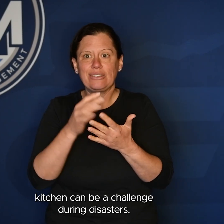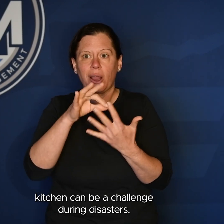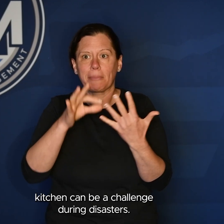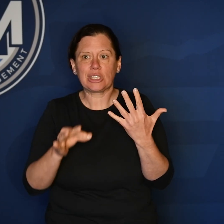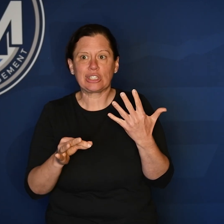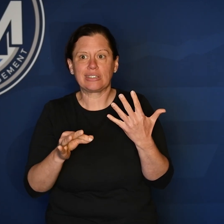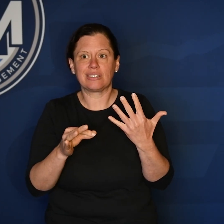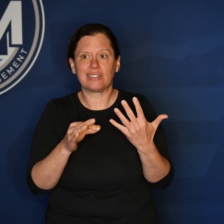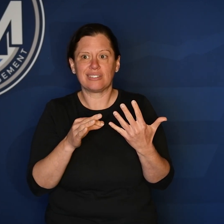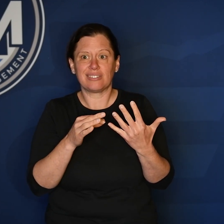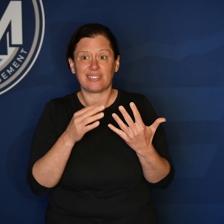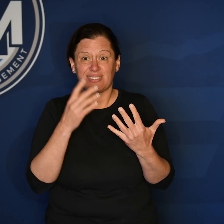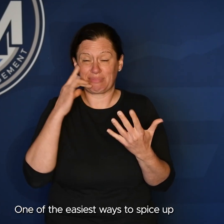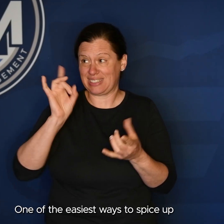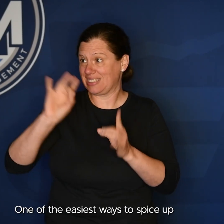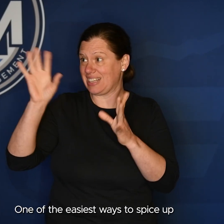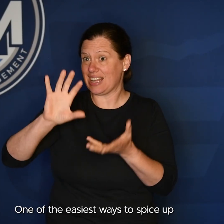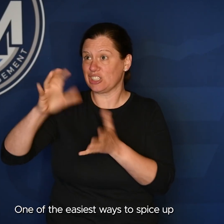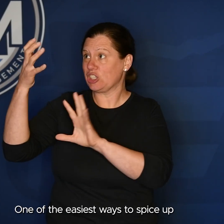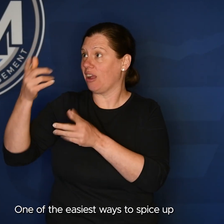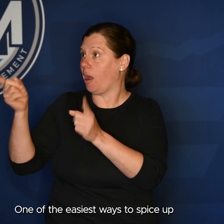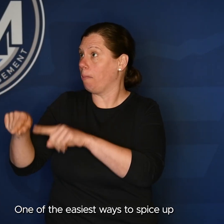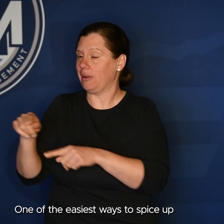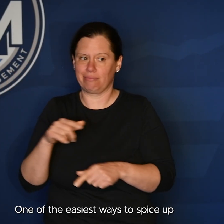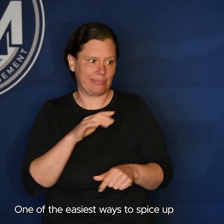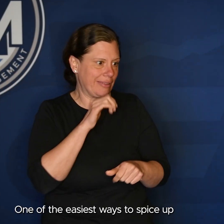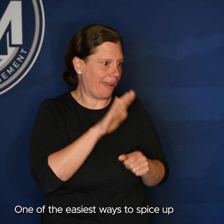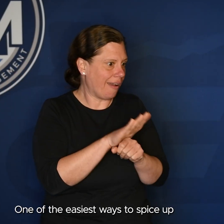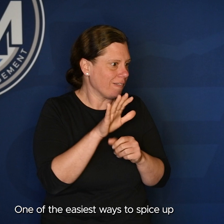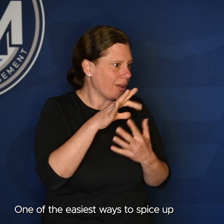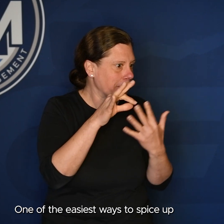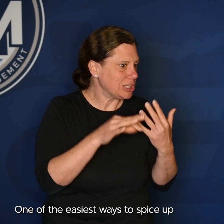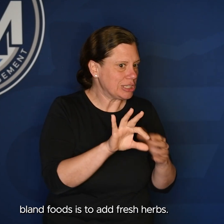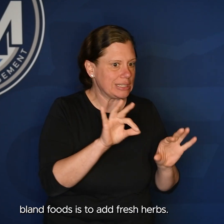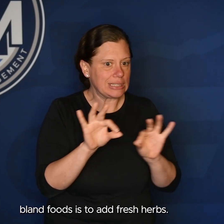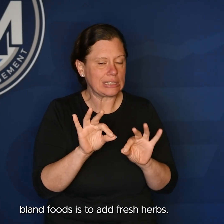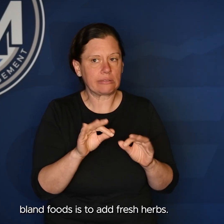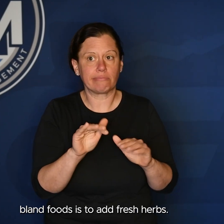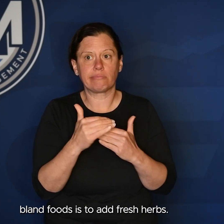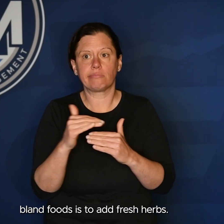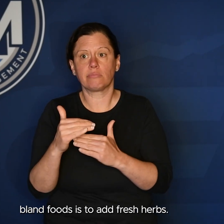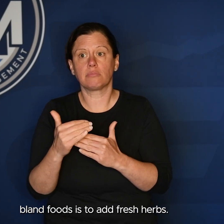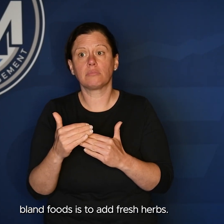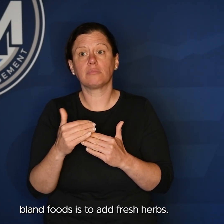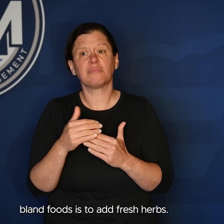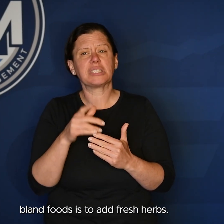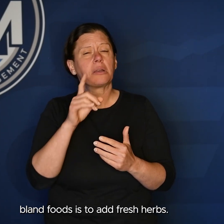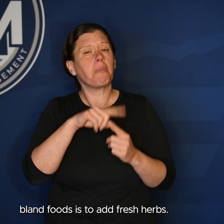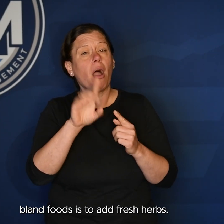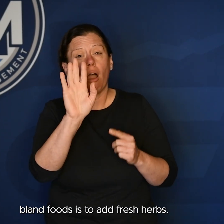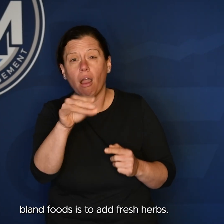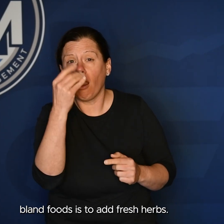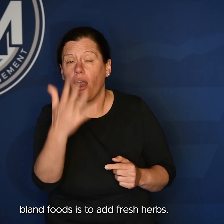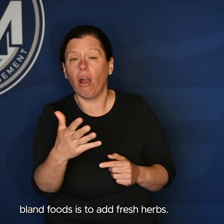disasters. One of the easiest ways to spice up bland foods is to add fresh herbs.